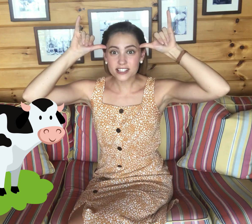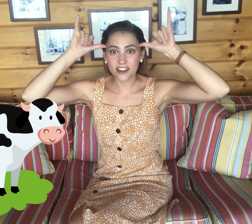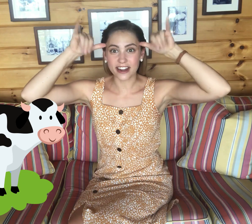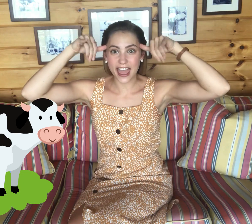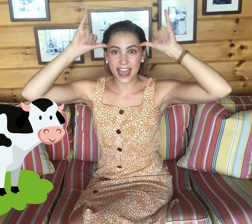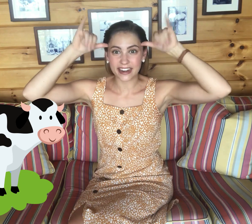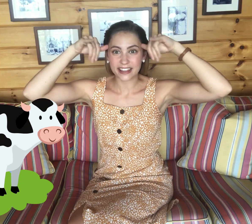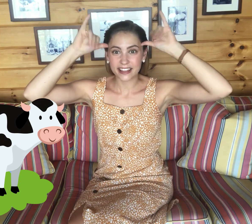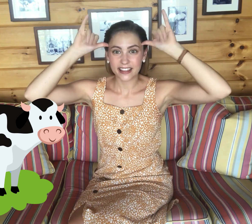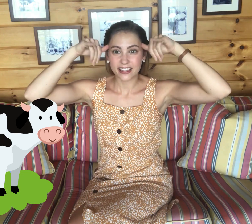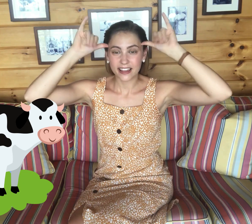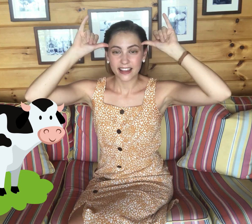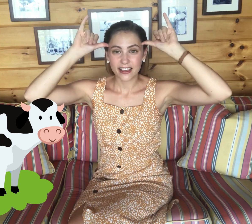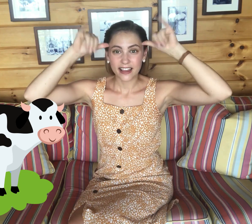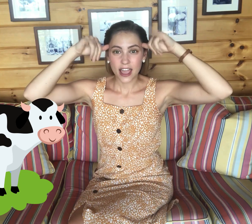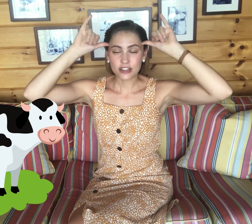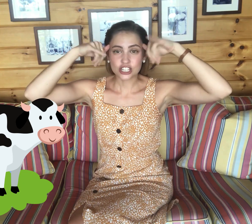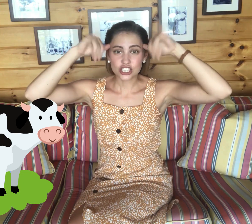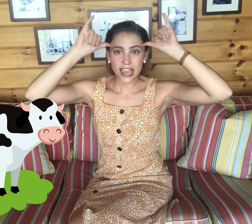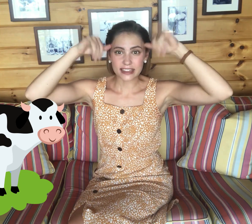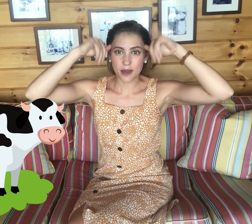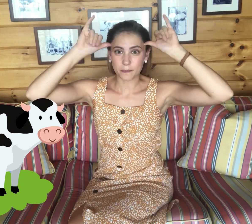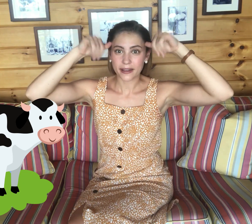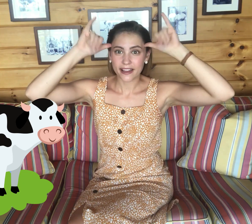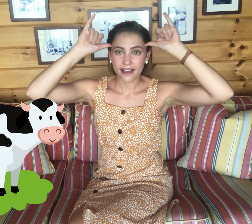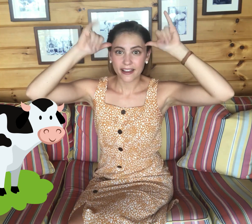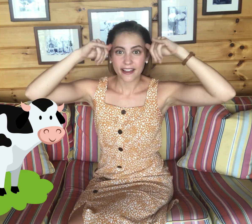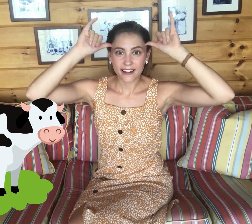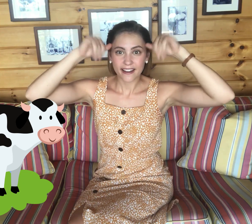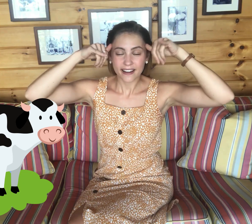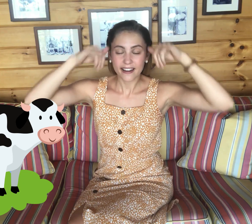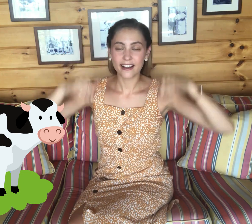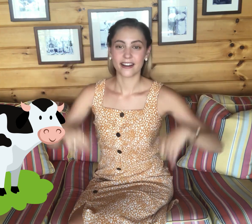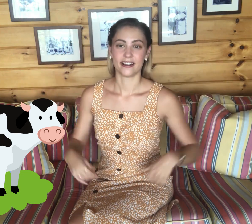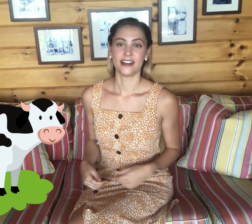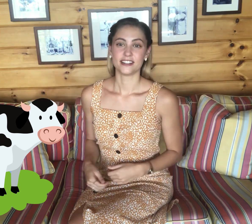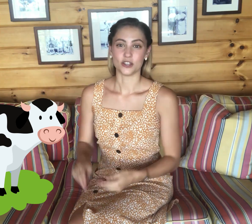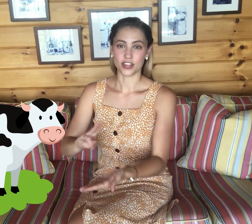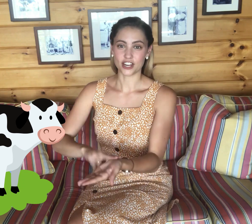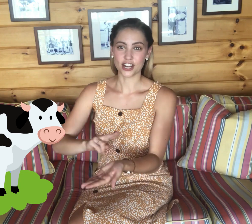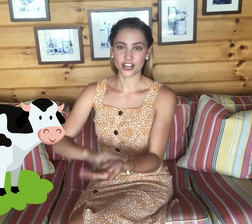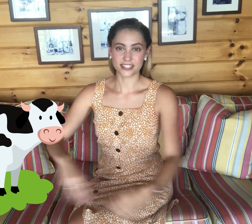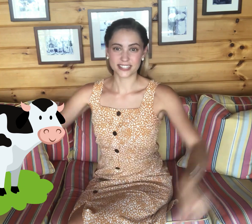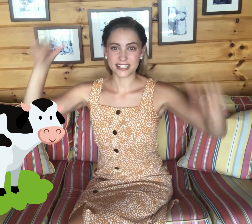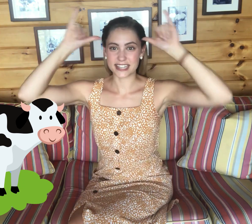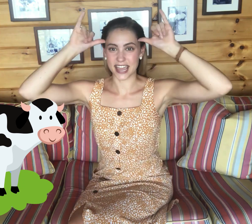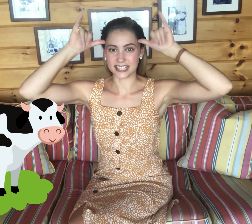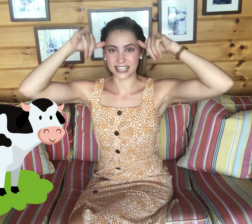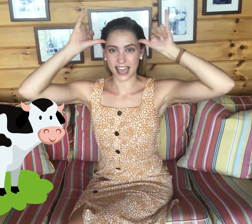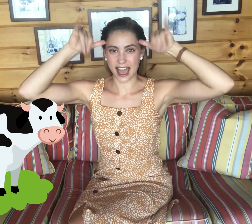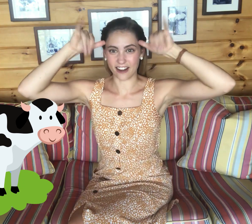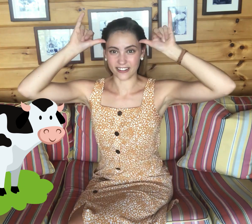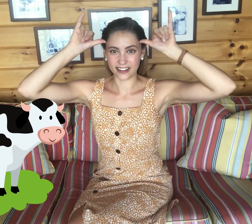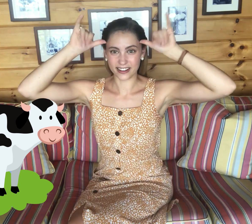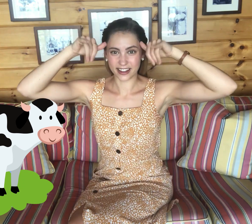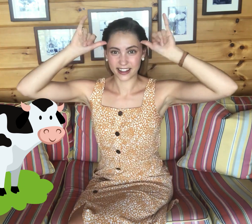tap our wrist. Tap, tap, tap, tap, tap, tap. So the child takes the nurse.